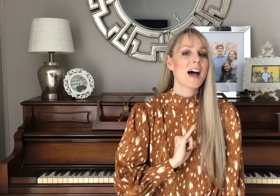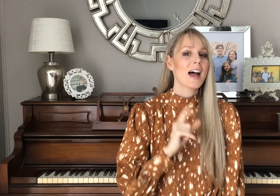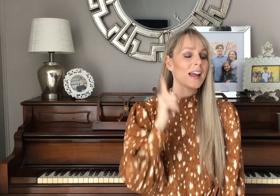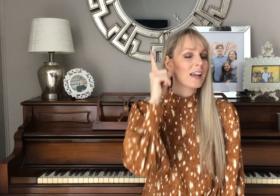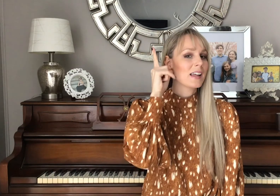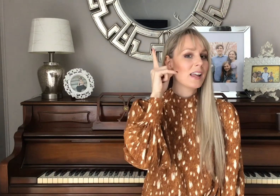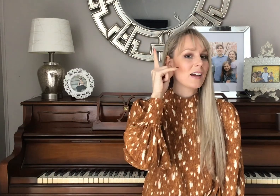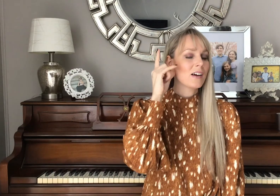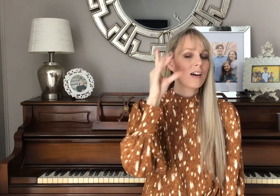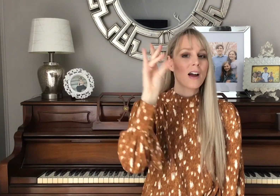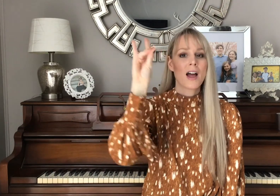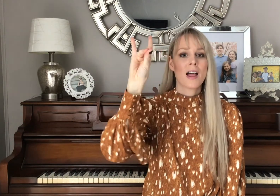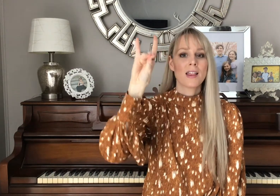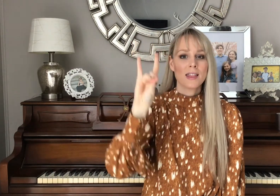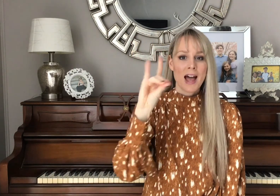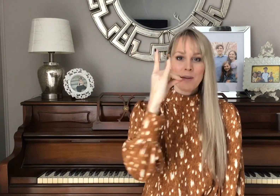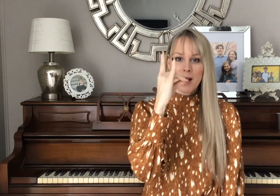I hear llama.